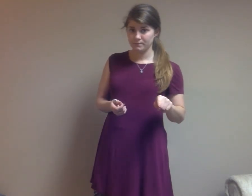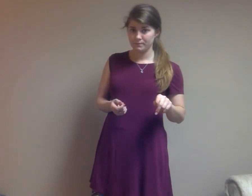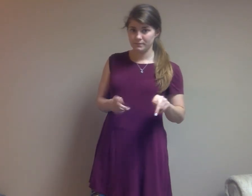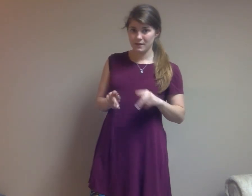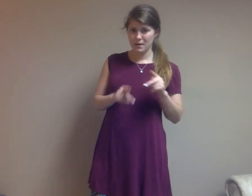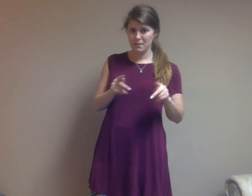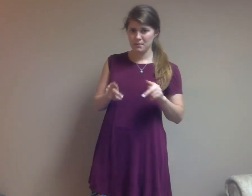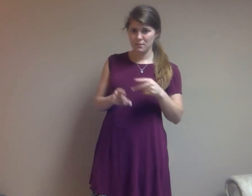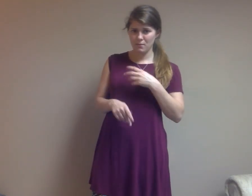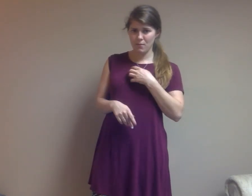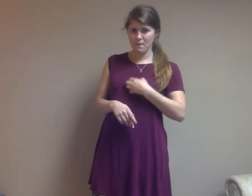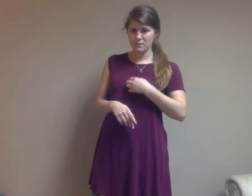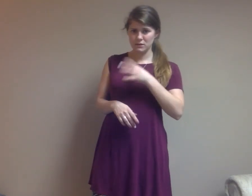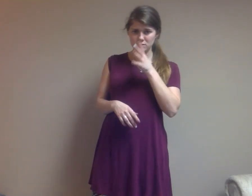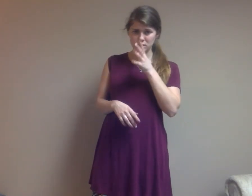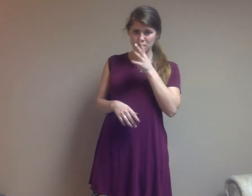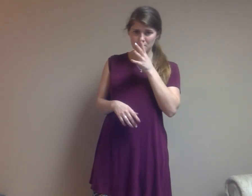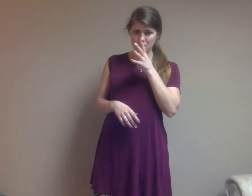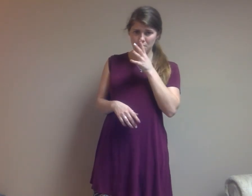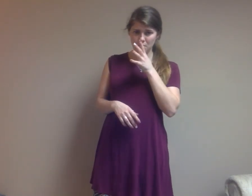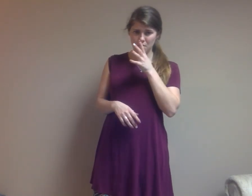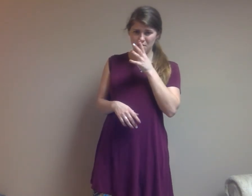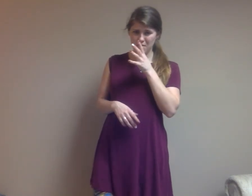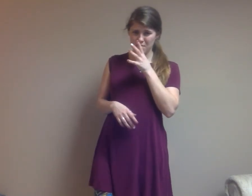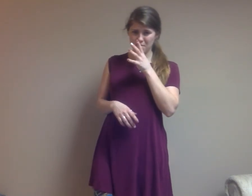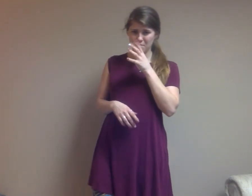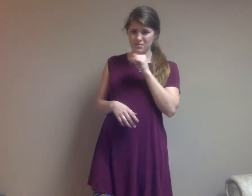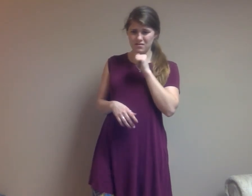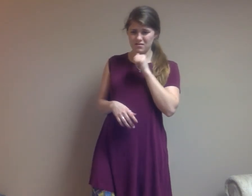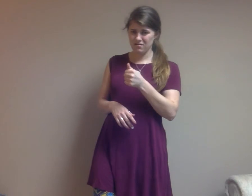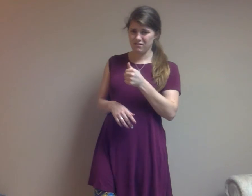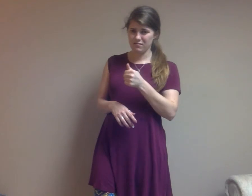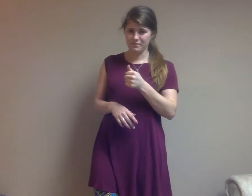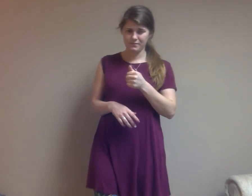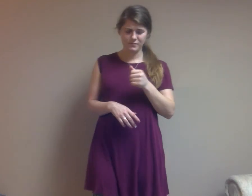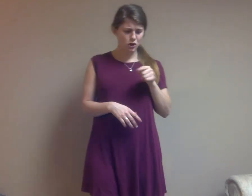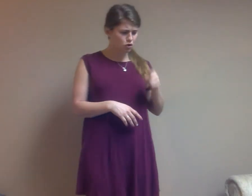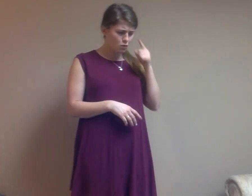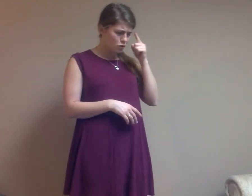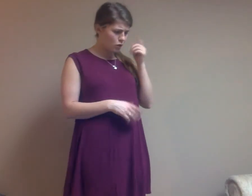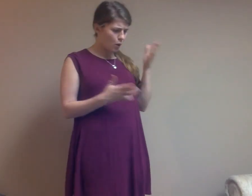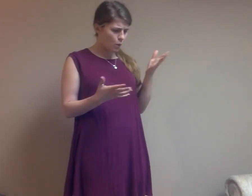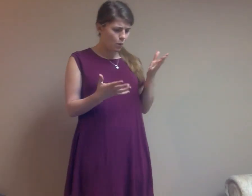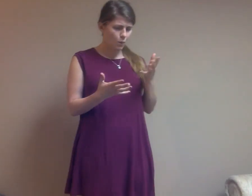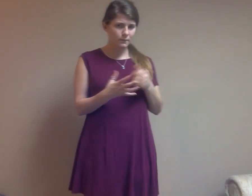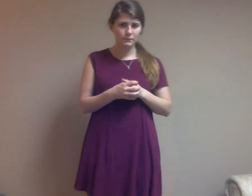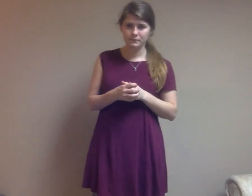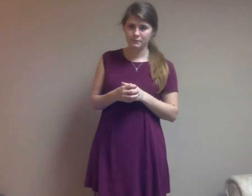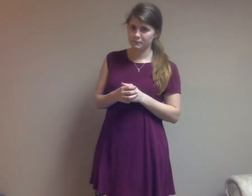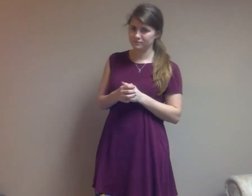But, I mean, they're at boarding school, and of course their mums and dads sent them there to,